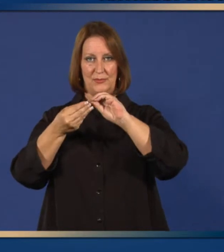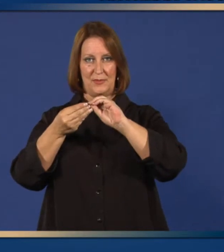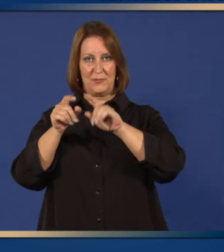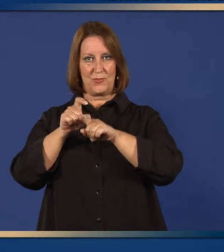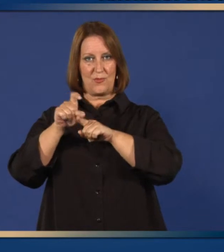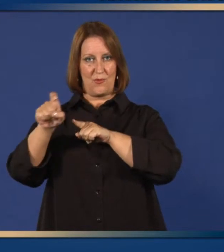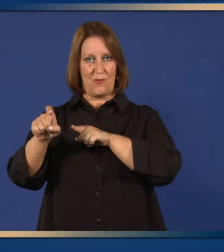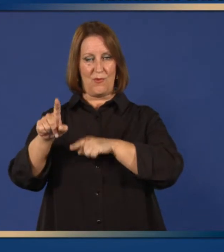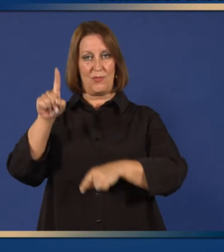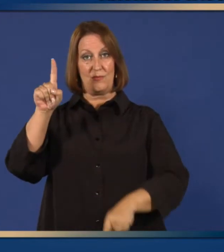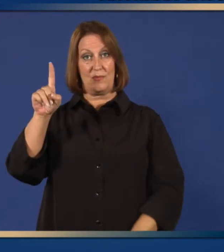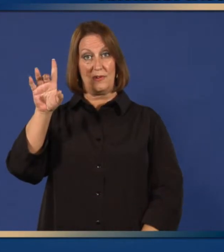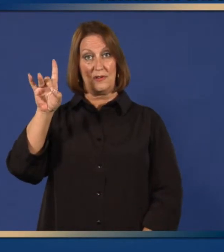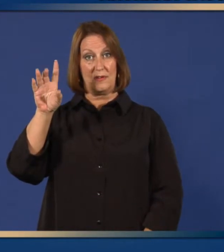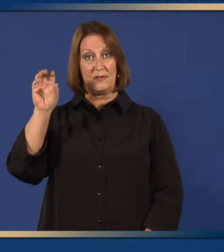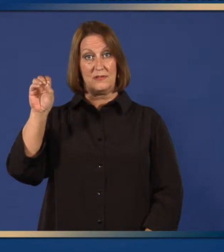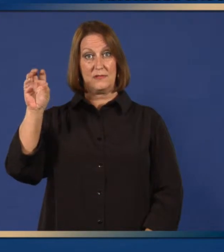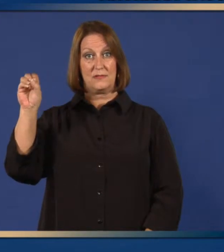Call